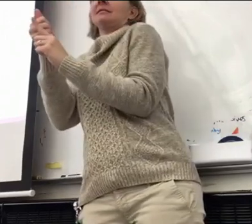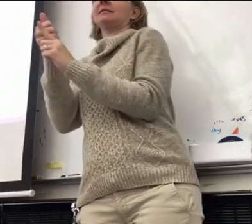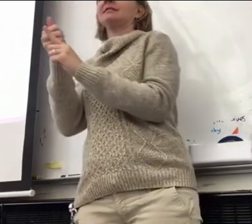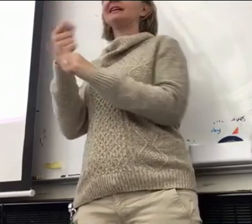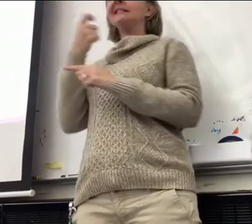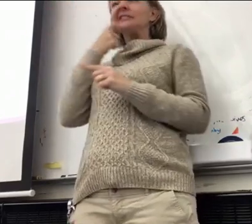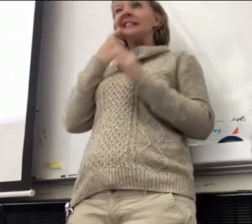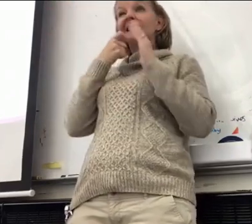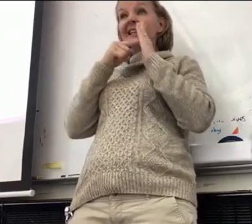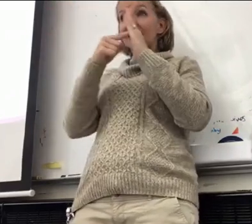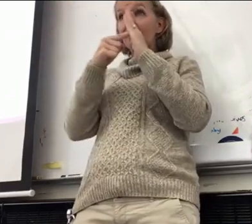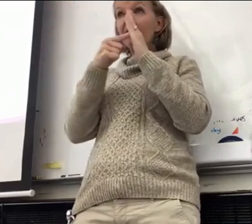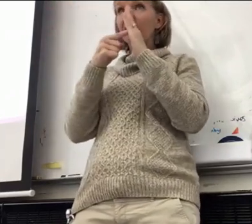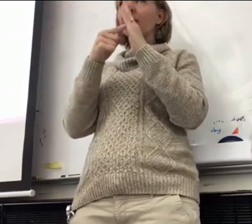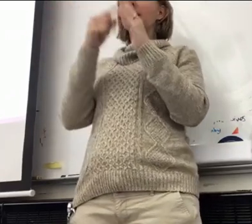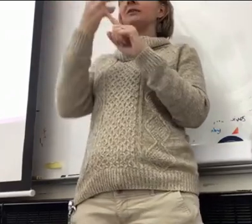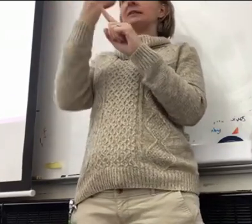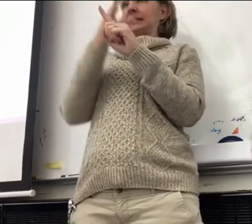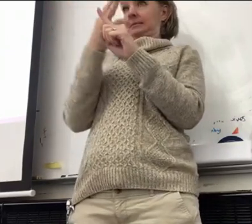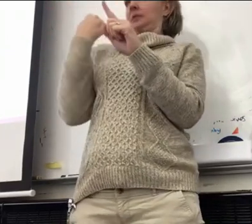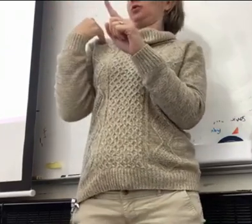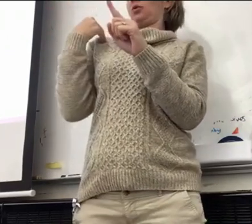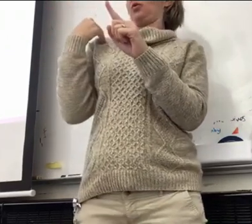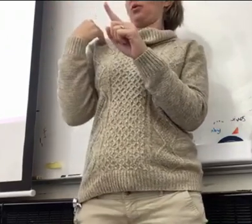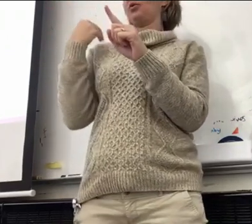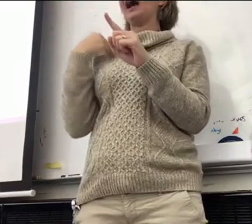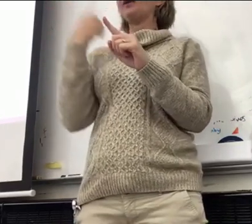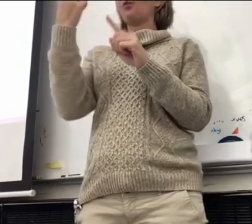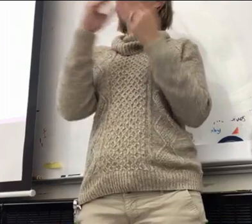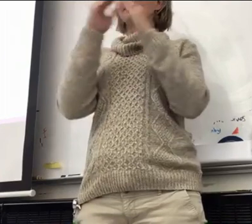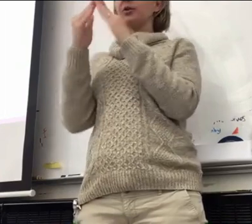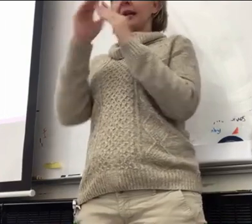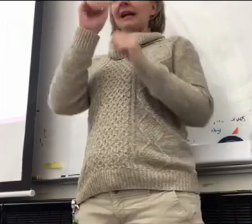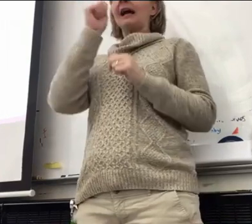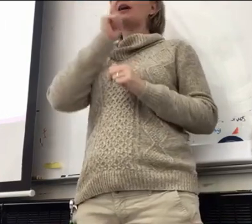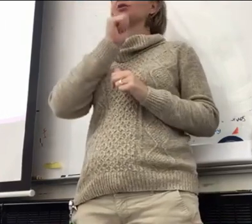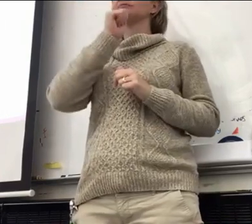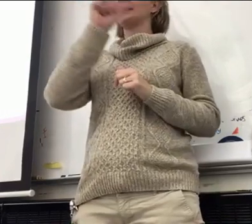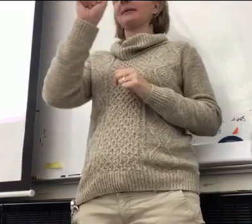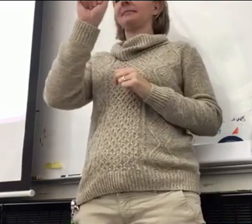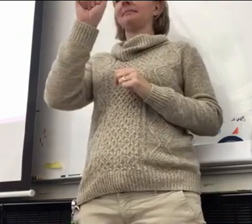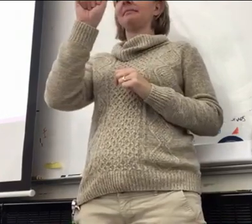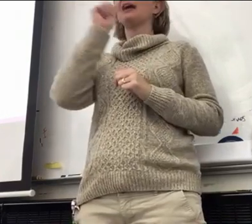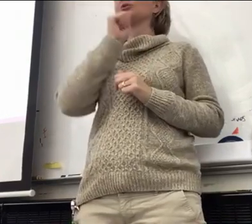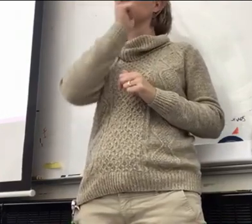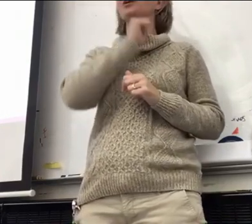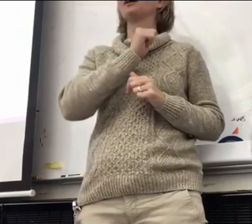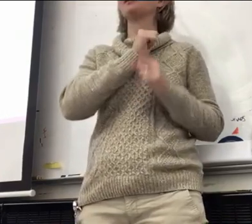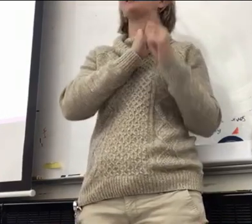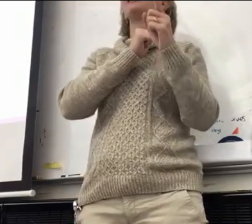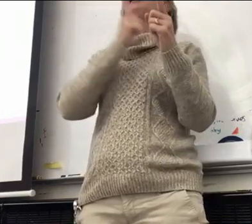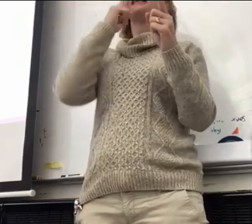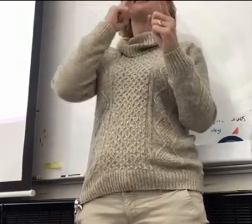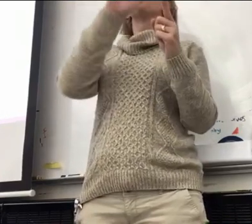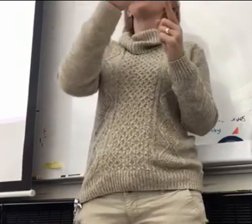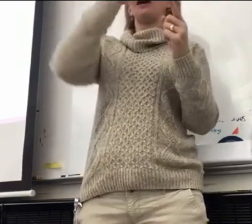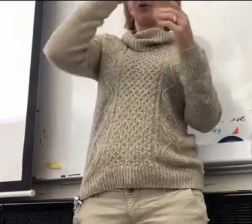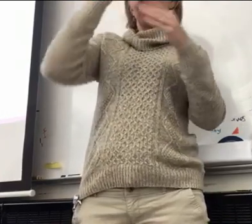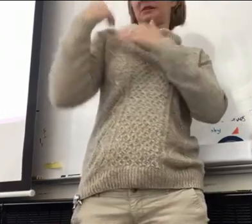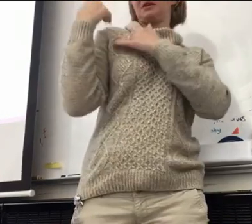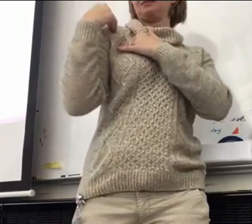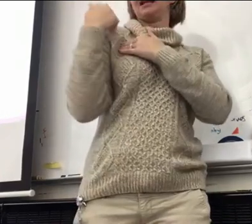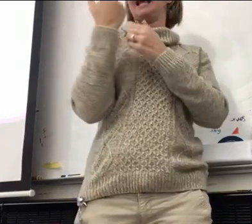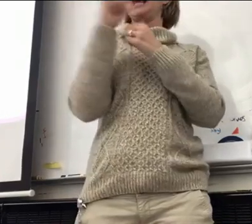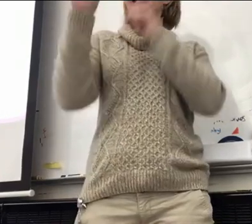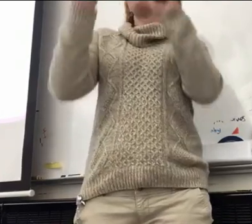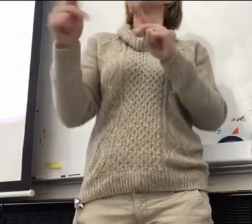one recently, about 6 months ago. There was a community in Arizona that believed that it was their responsibility to get rid of anybody